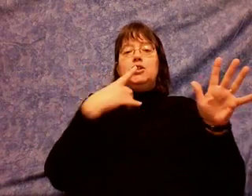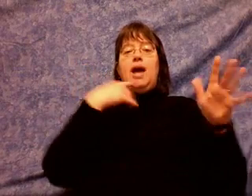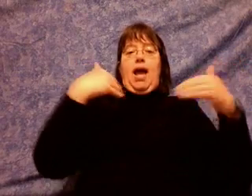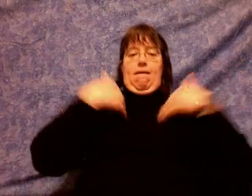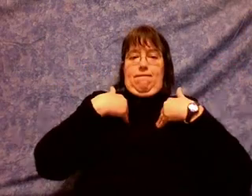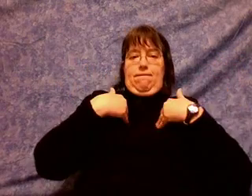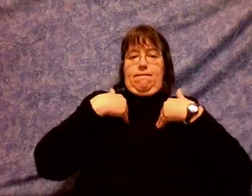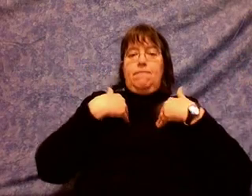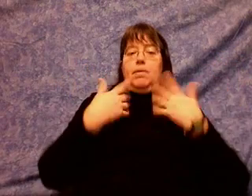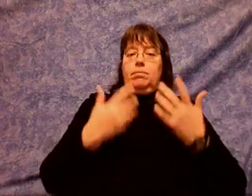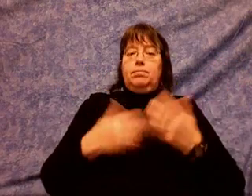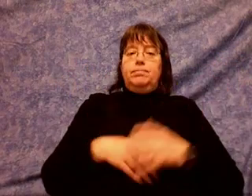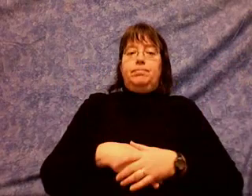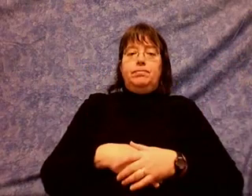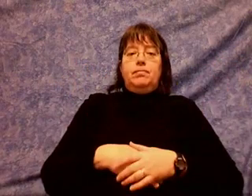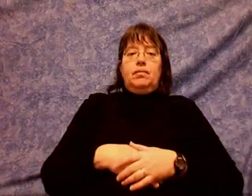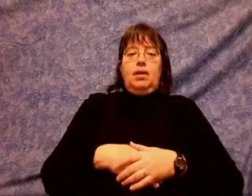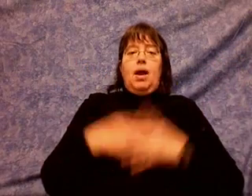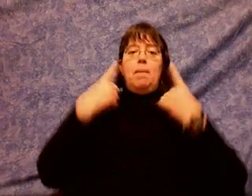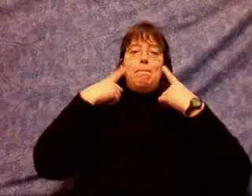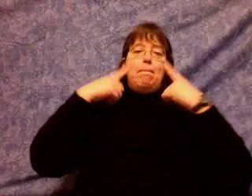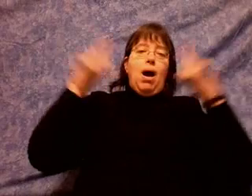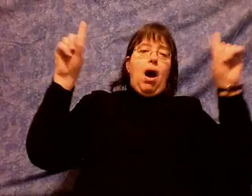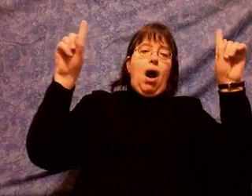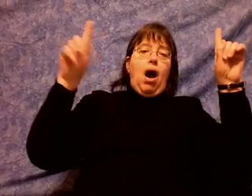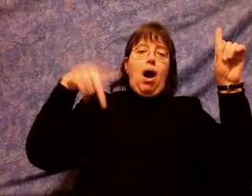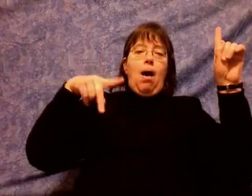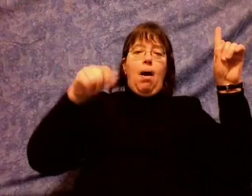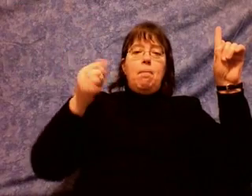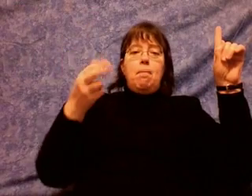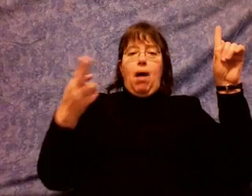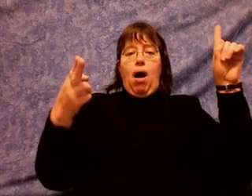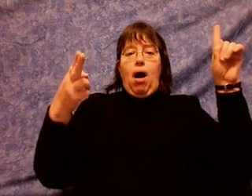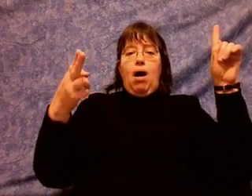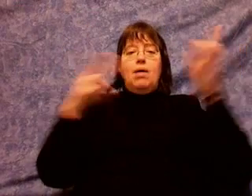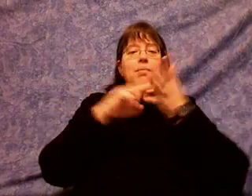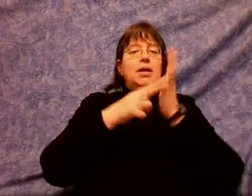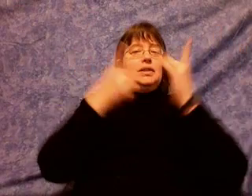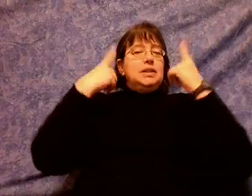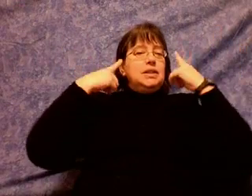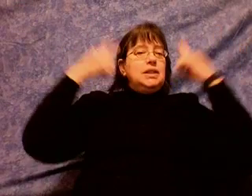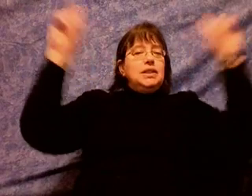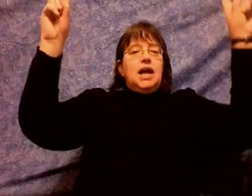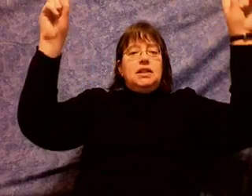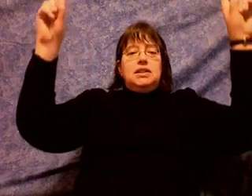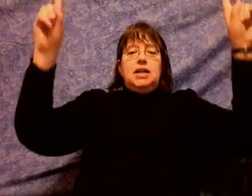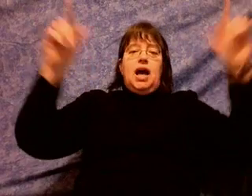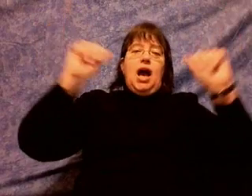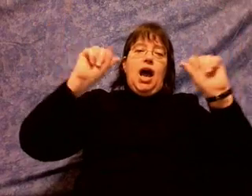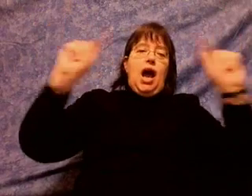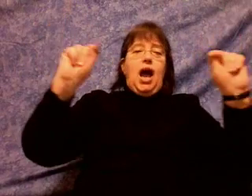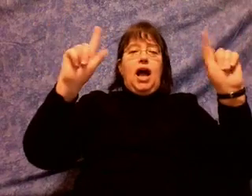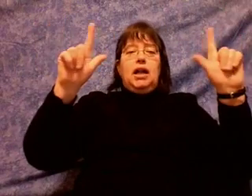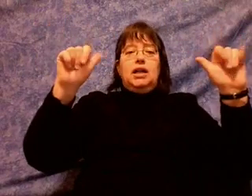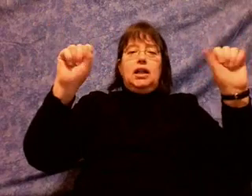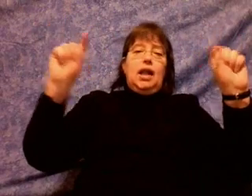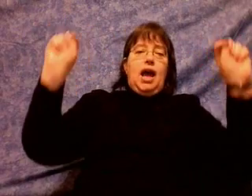the sign for same has its own lower facial grammar, or the sign for finish, or pa, which means success,